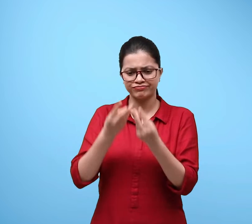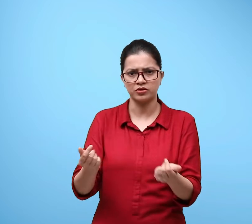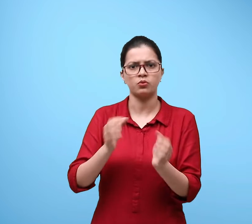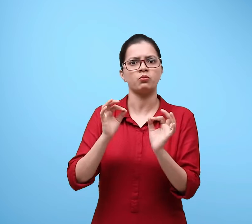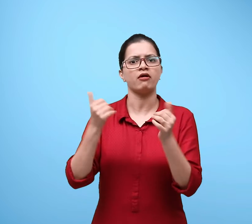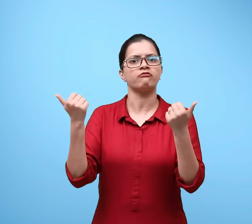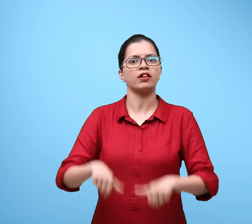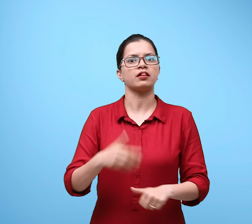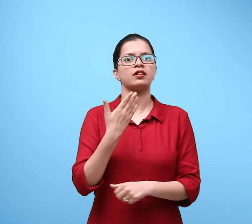not.